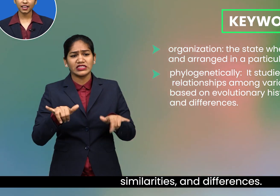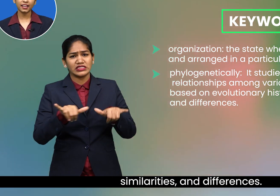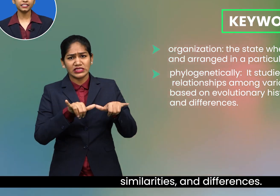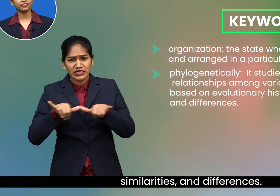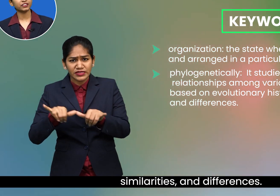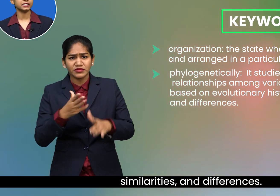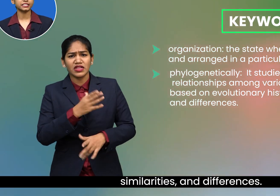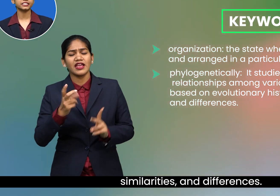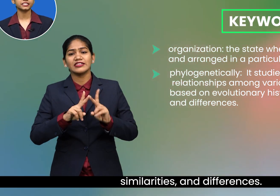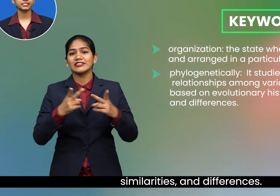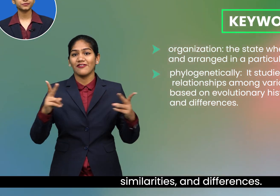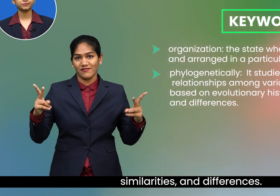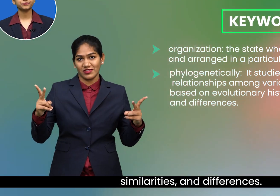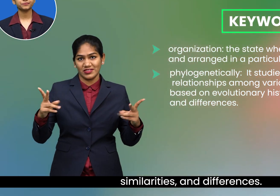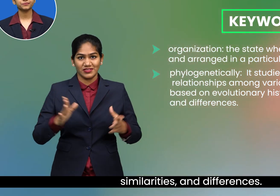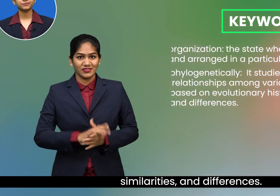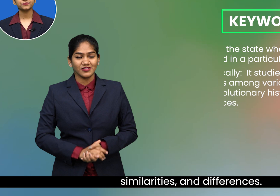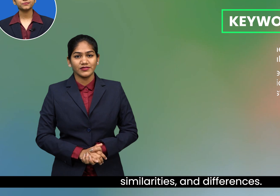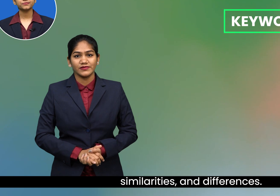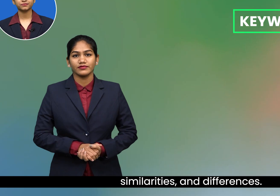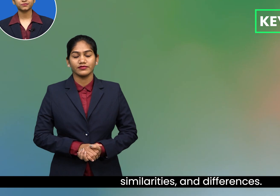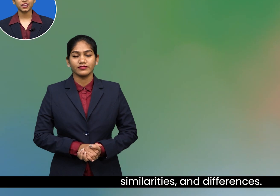similarities and differences.